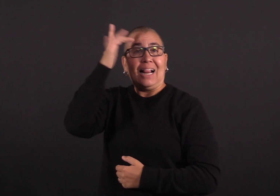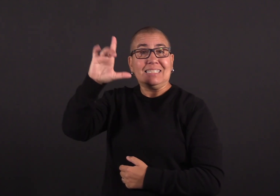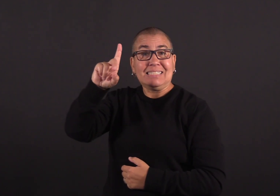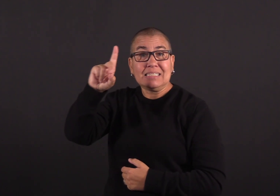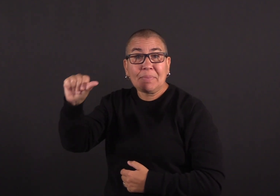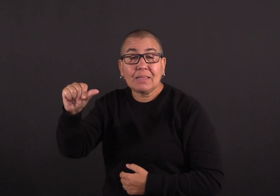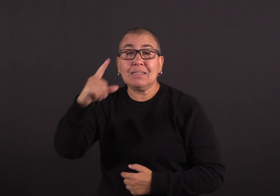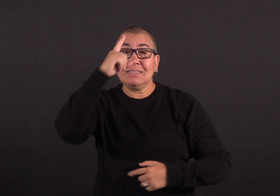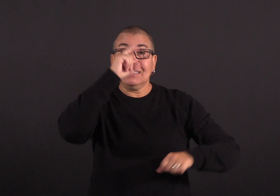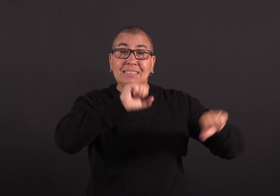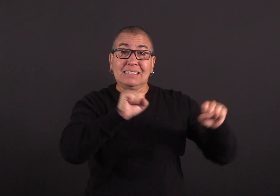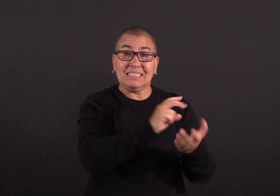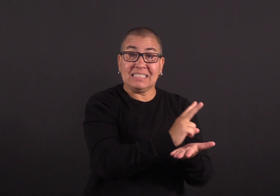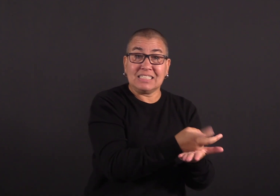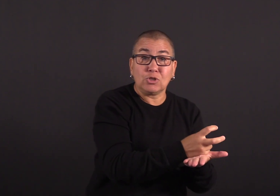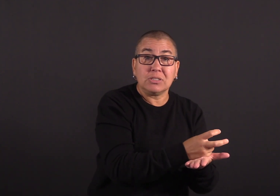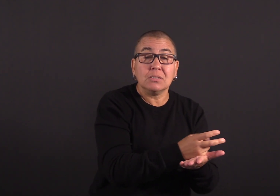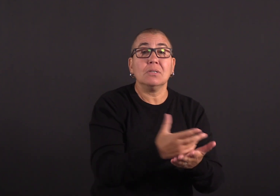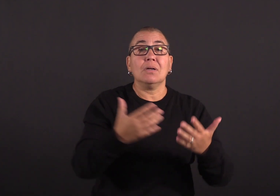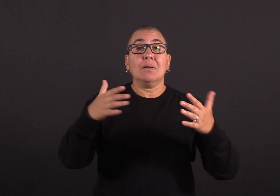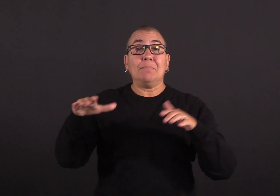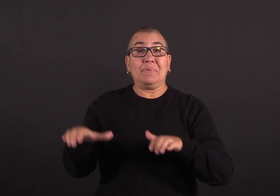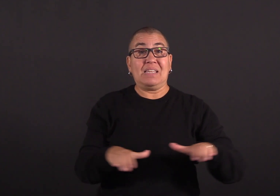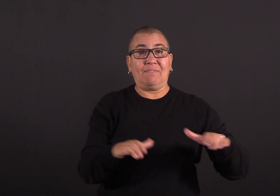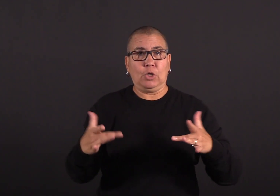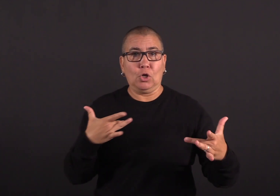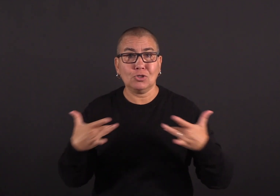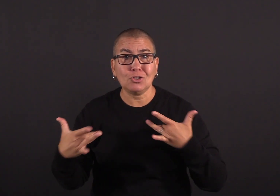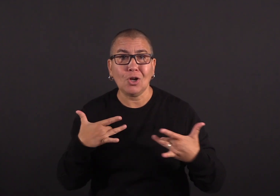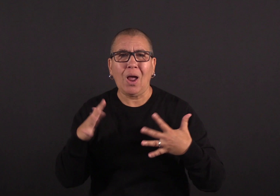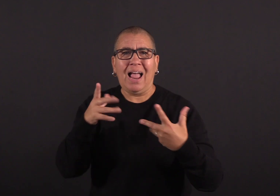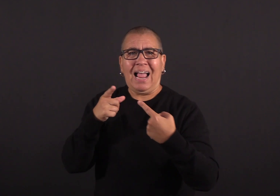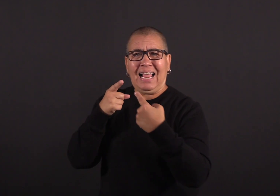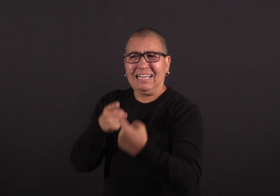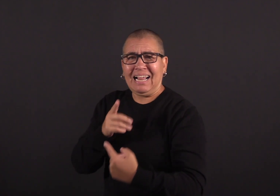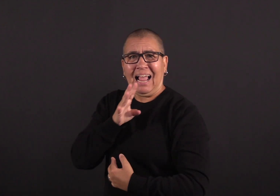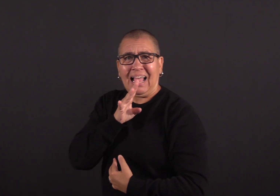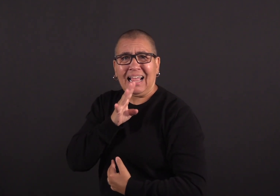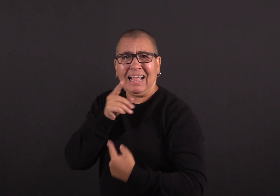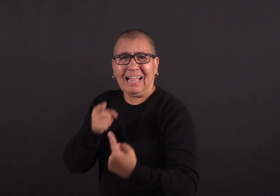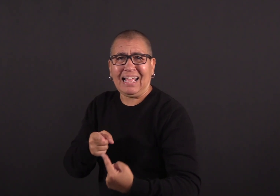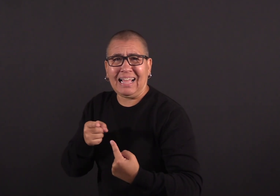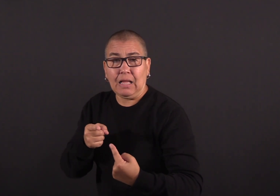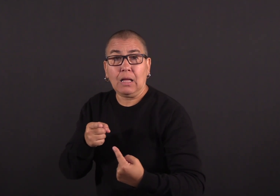disability, seizures, behavior problems, and limited speech development.